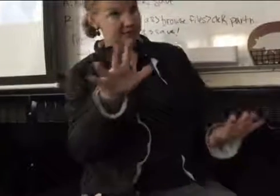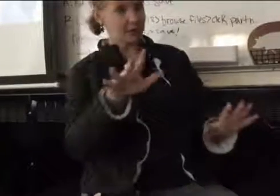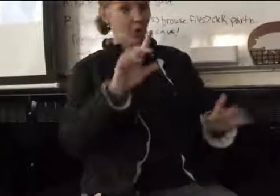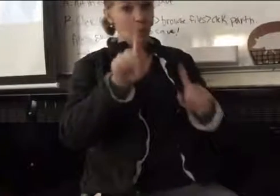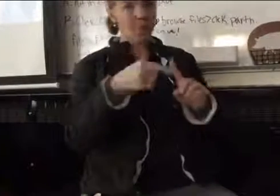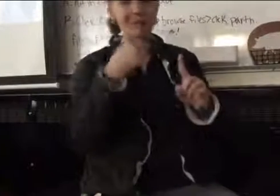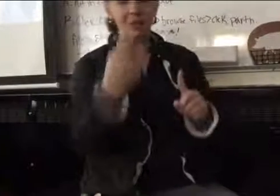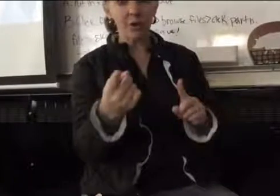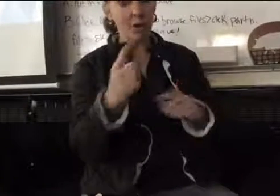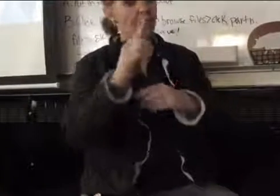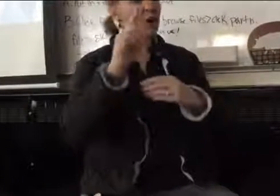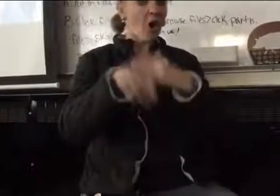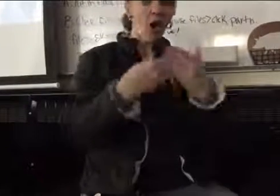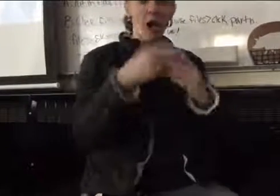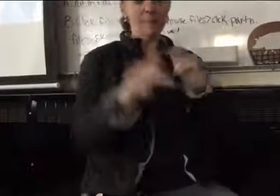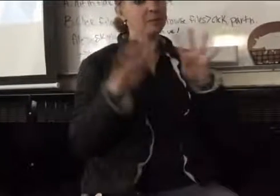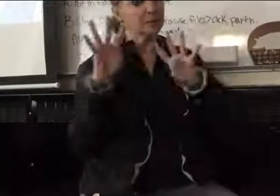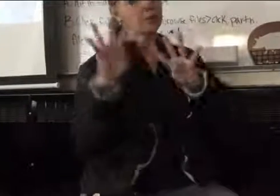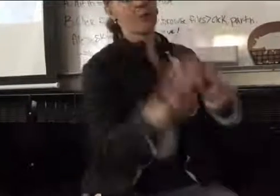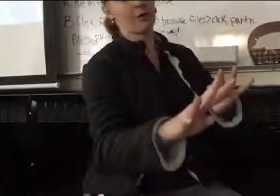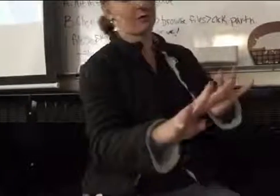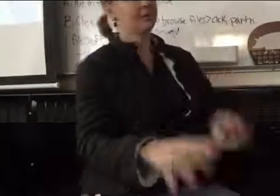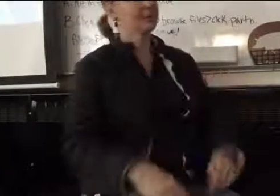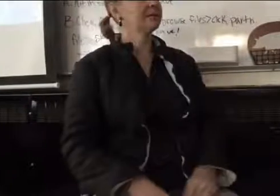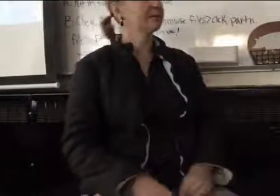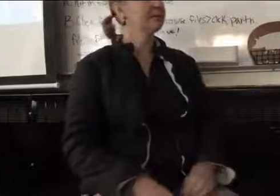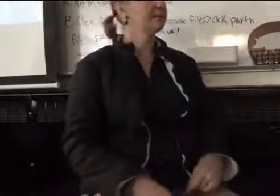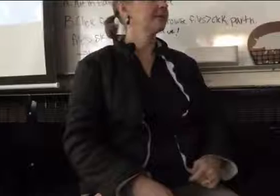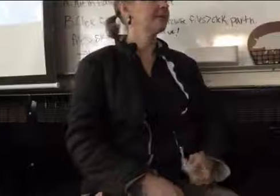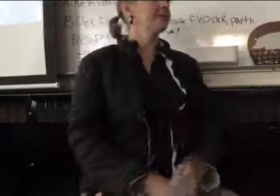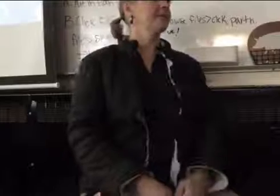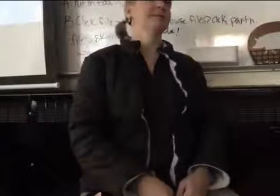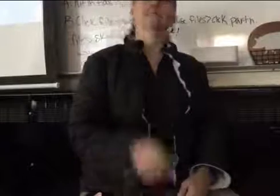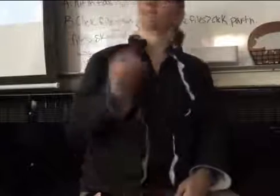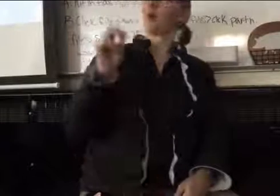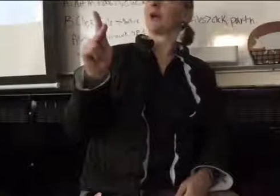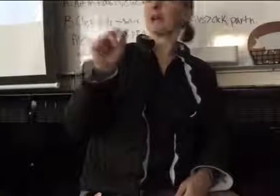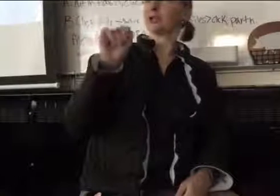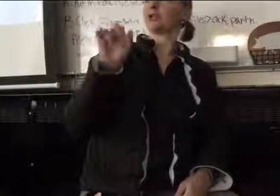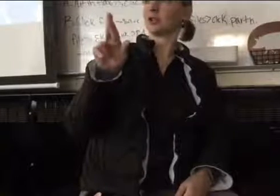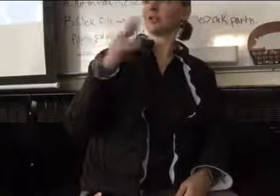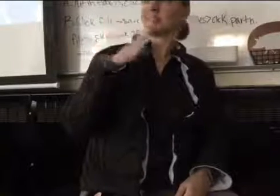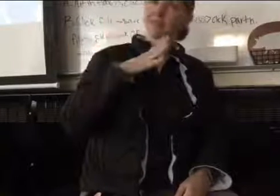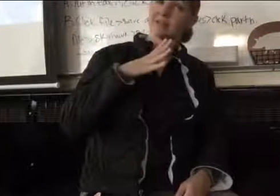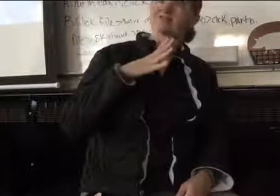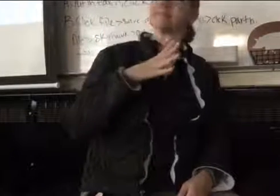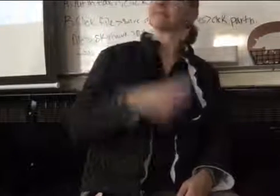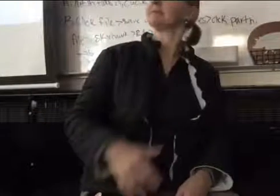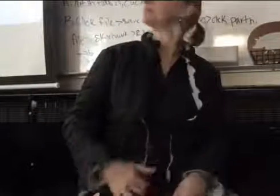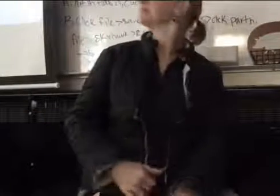the command, I want the whole regiment to go forward, swinging down to the right. All right, sir. Fine.